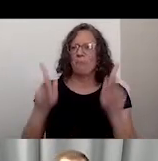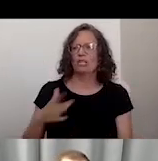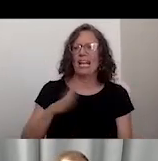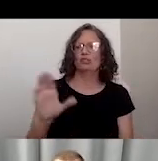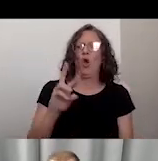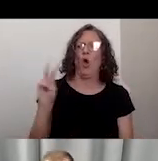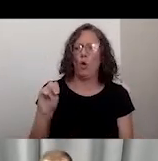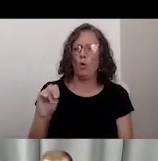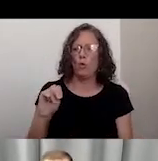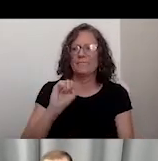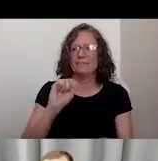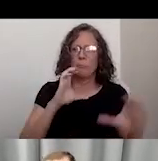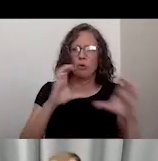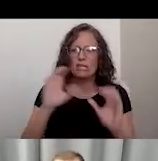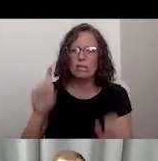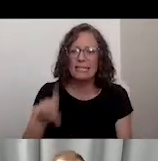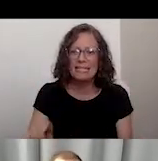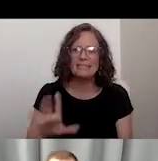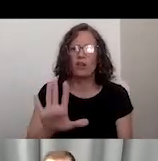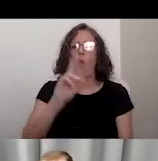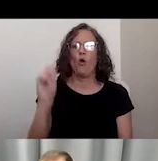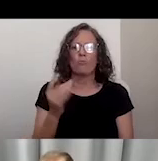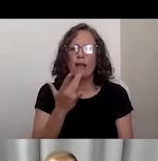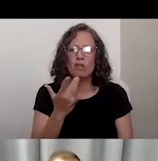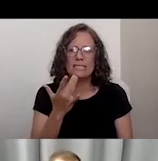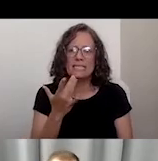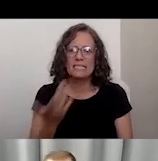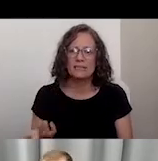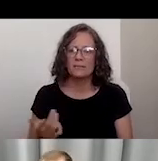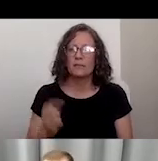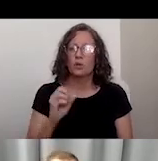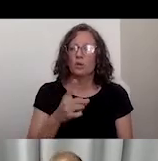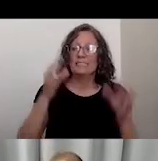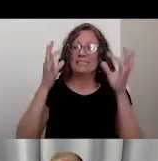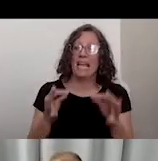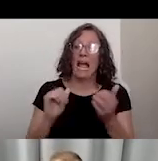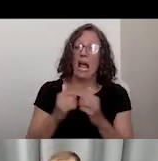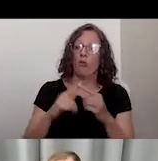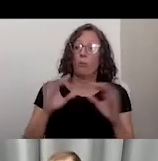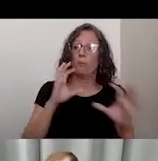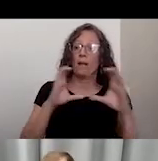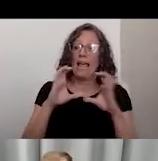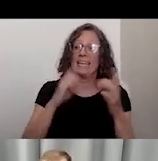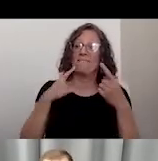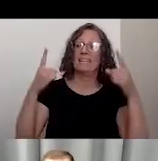thing. We're all individuals, and each person has our own communication needs and our own preferences.